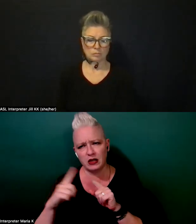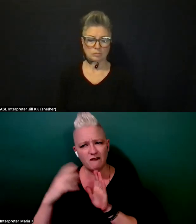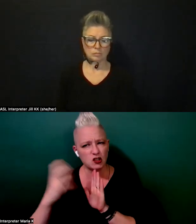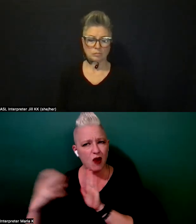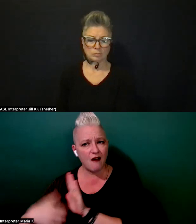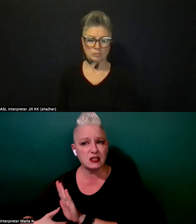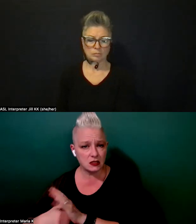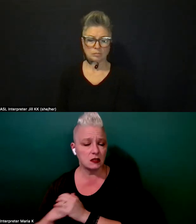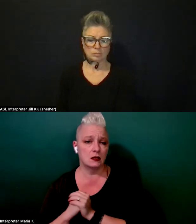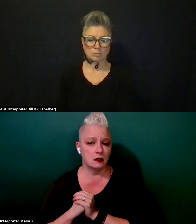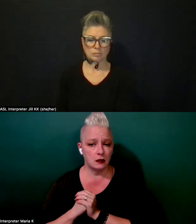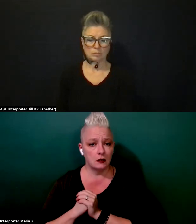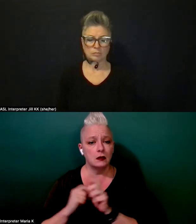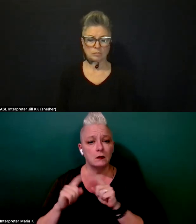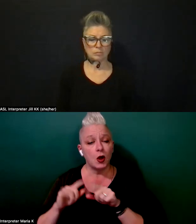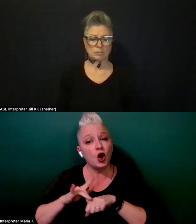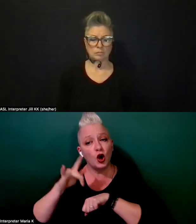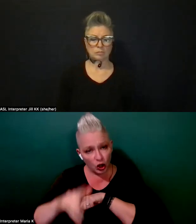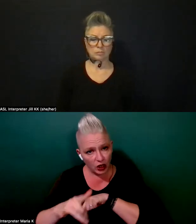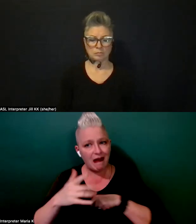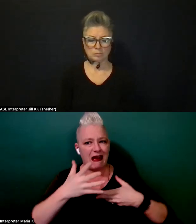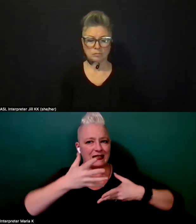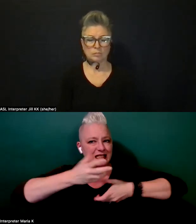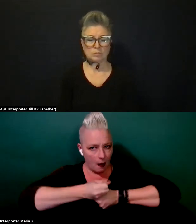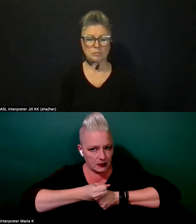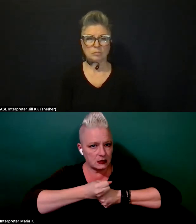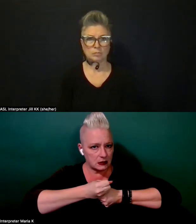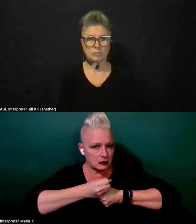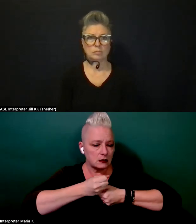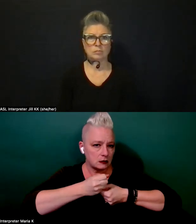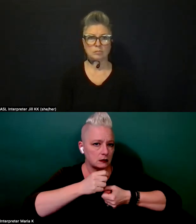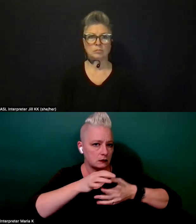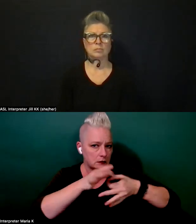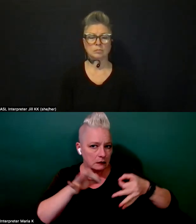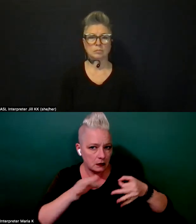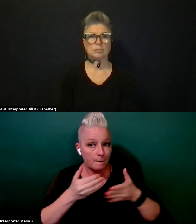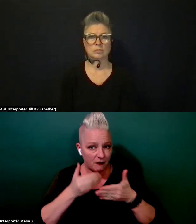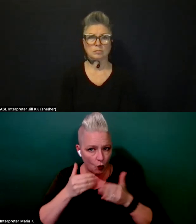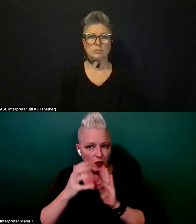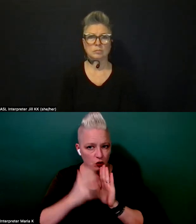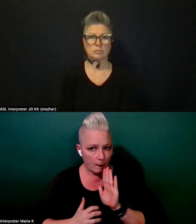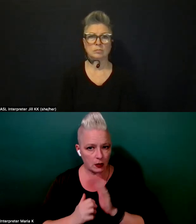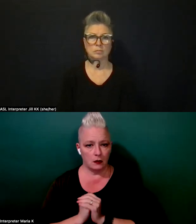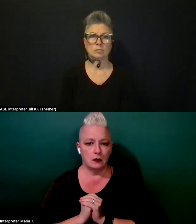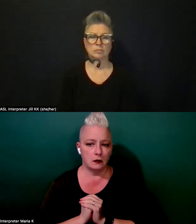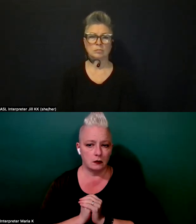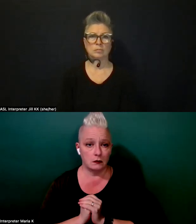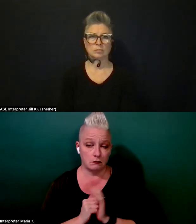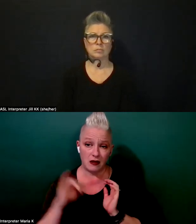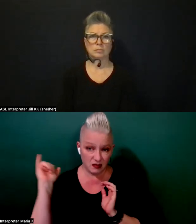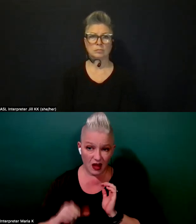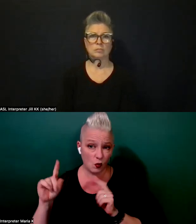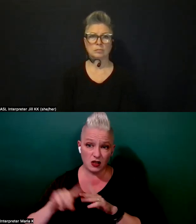but early on I had a synopsis before I had the script. And yeah, I mean that's all really where it starts